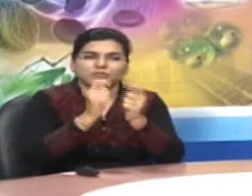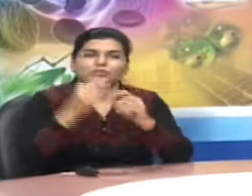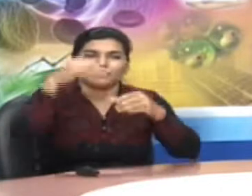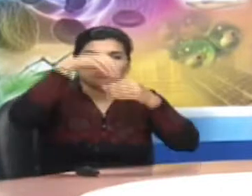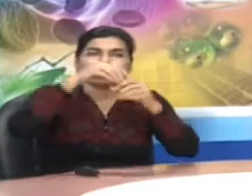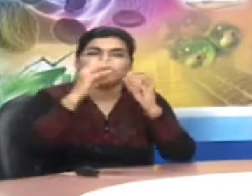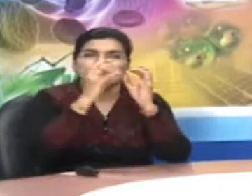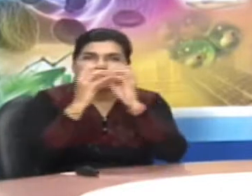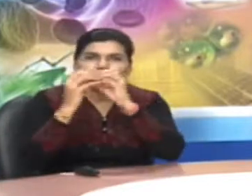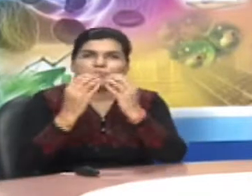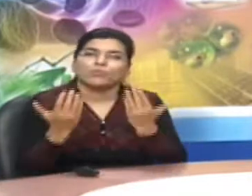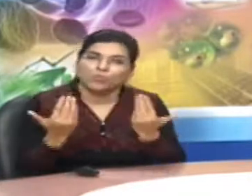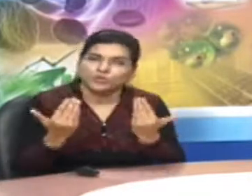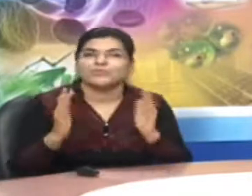your presentation.